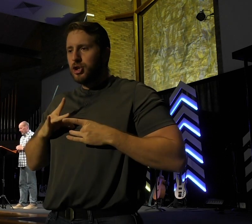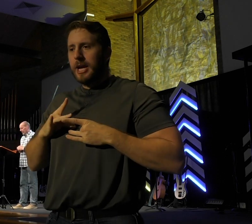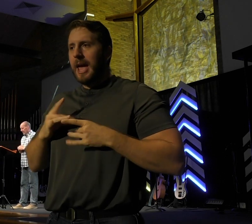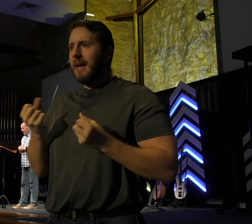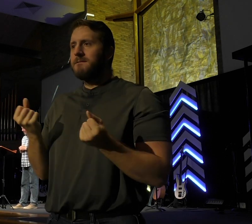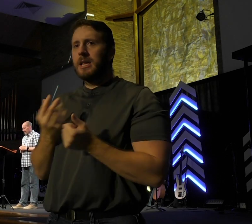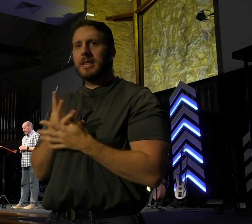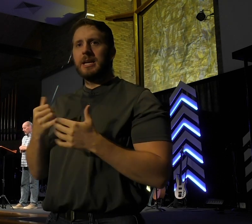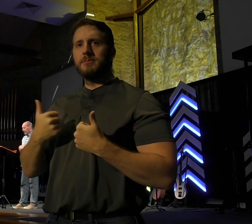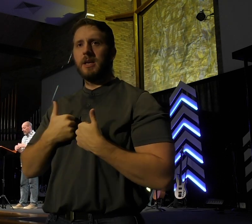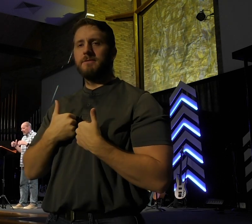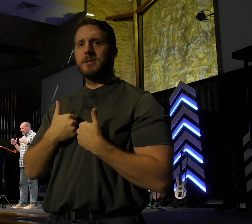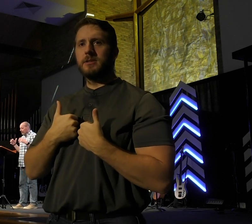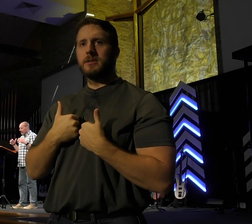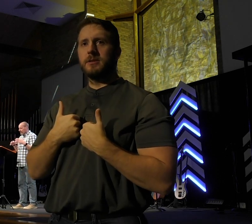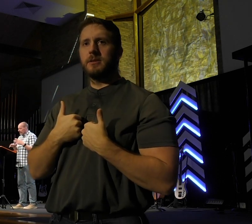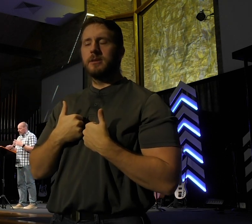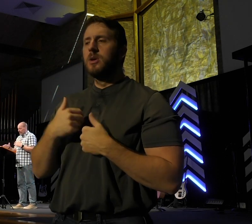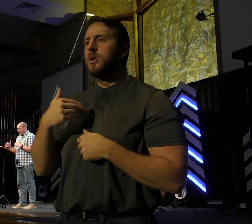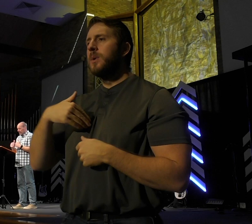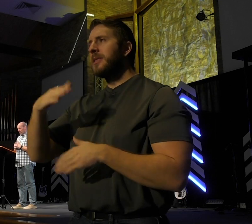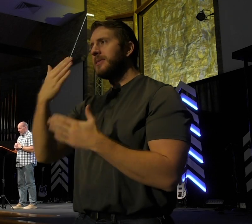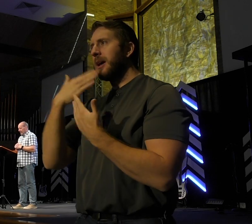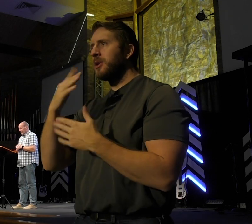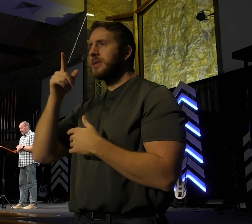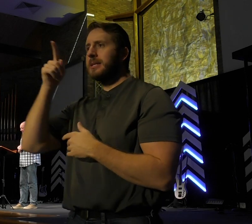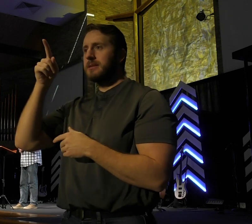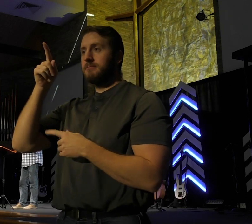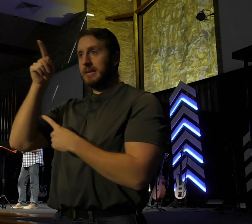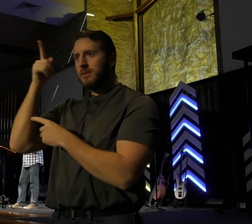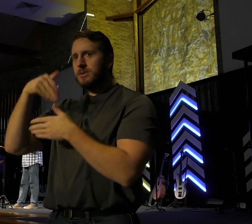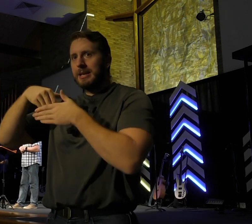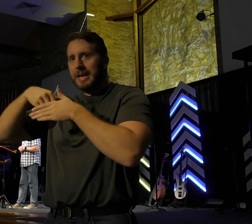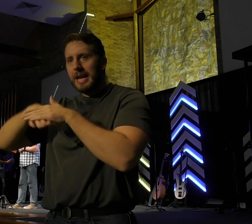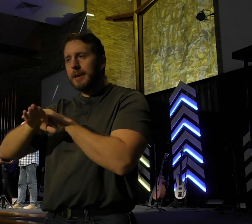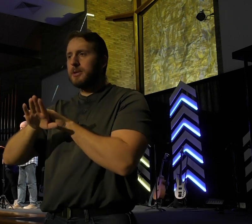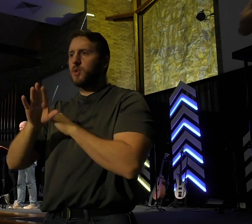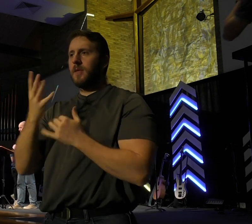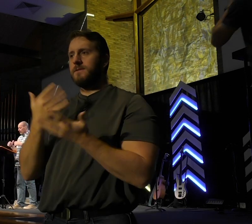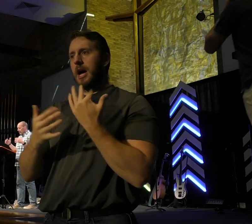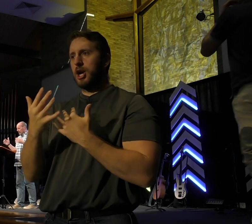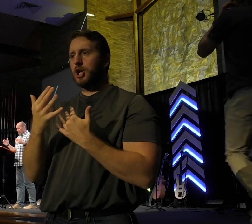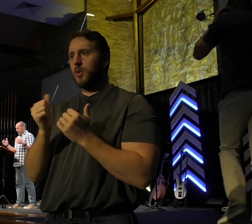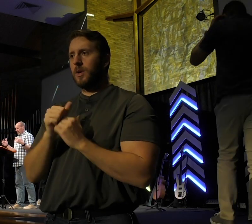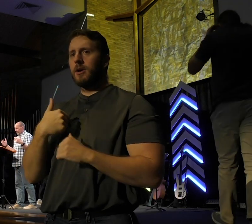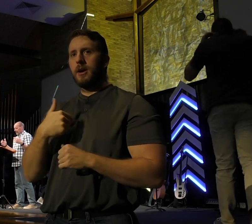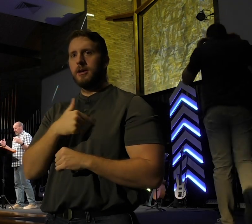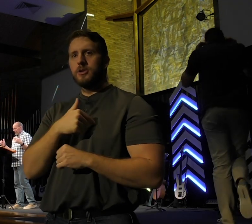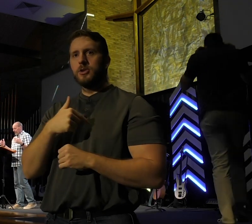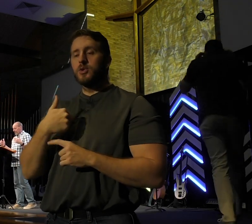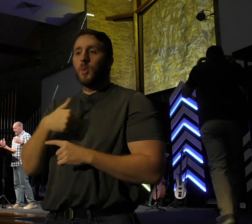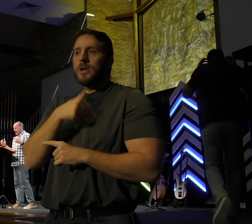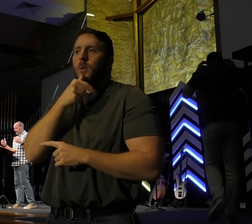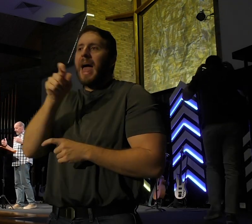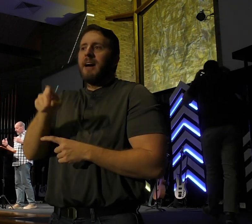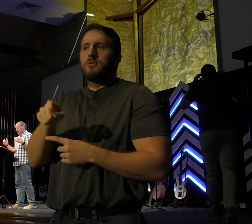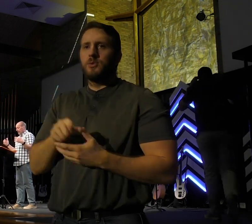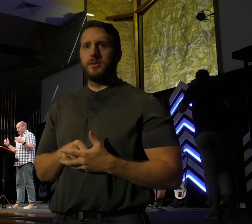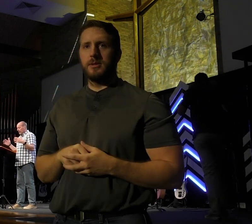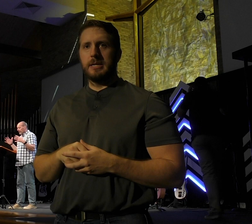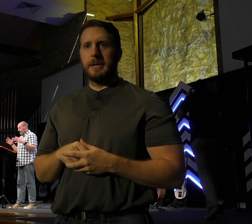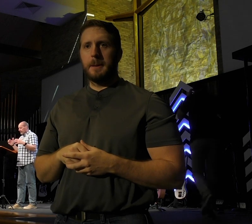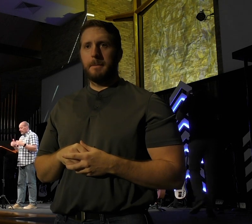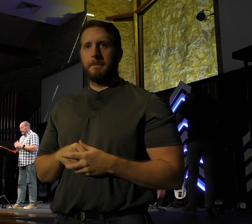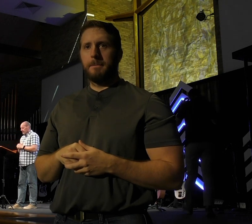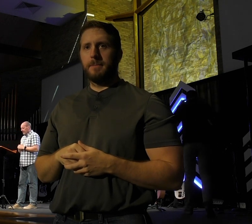himself. We thank you that he entered into the fires so that we would never have to.